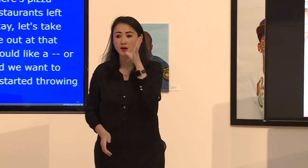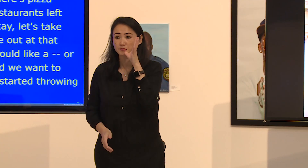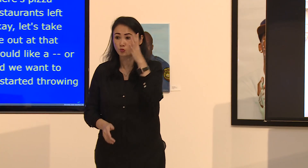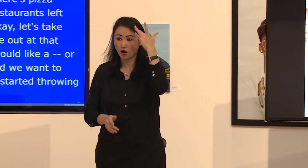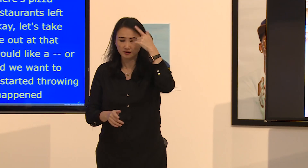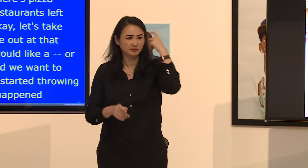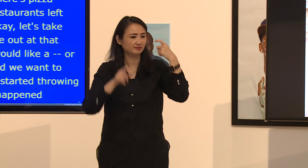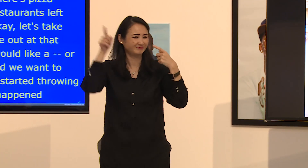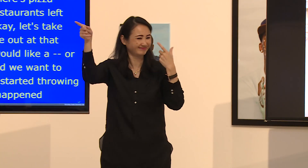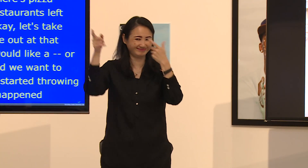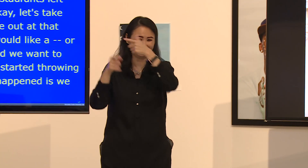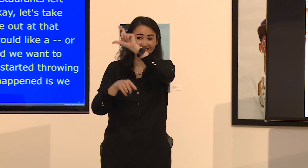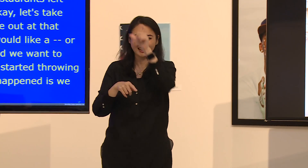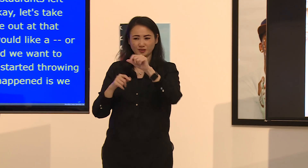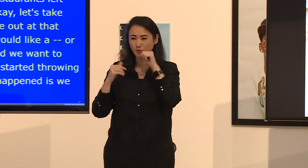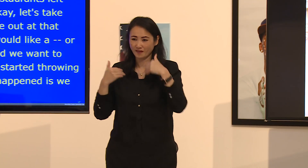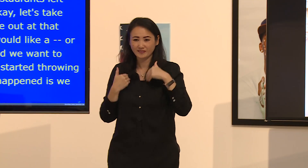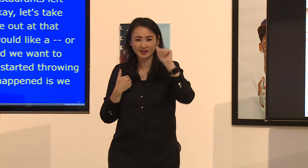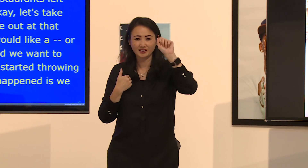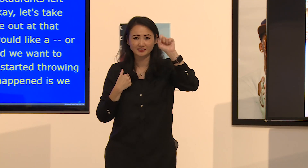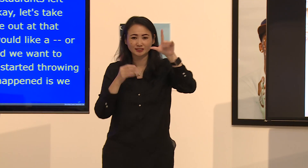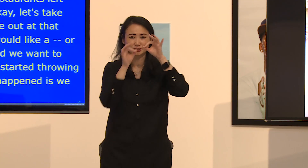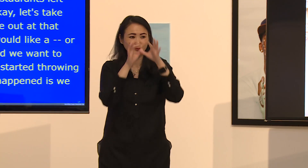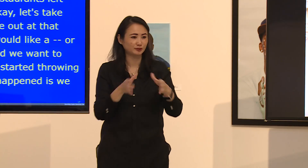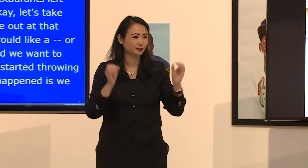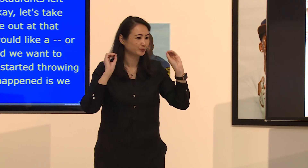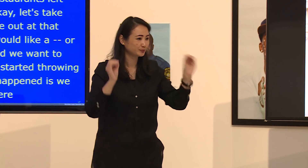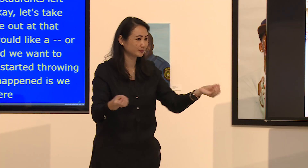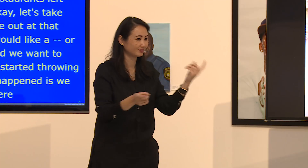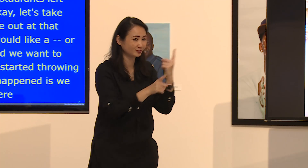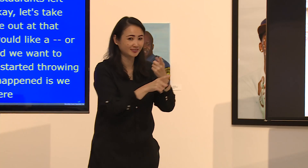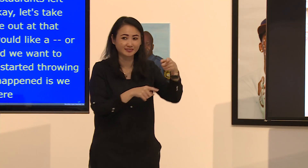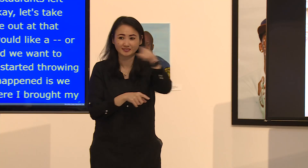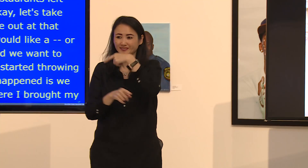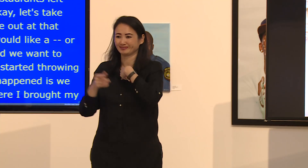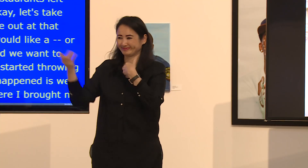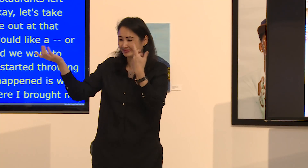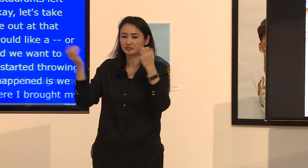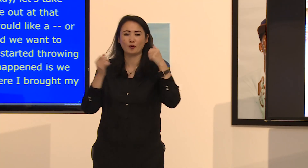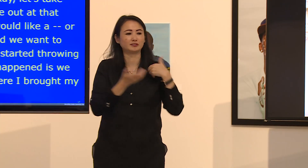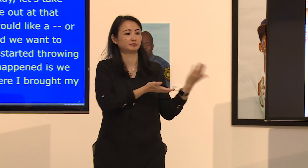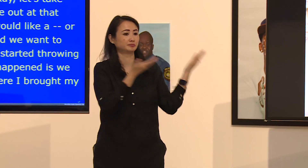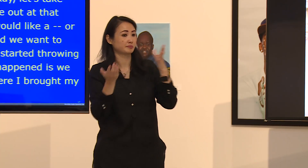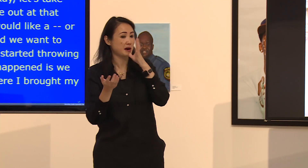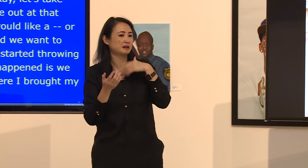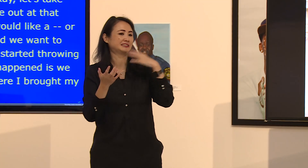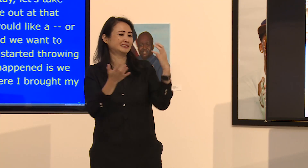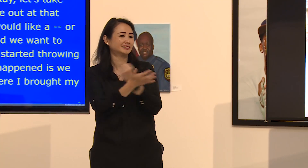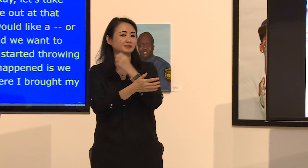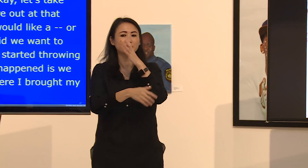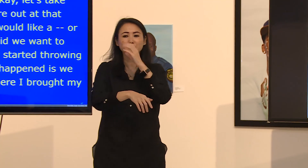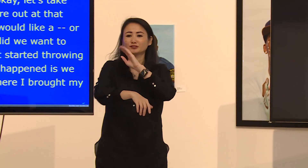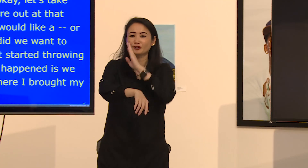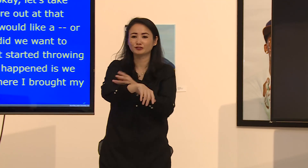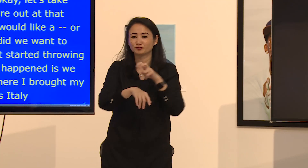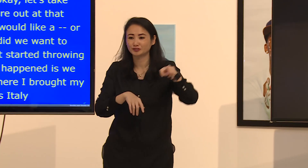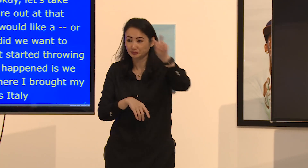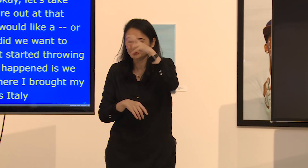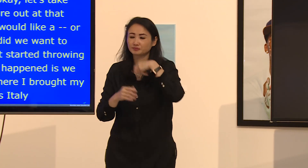And the reasoning is Italy doesn't have a lot of sign language interpreters, as maybe they're not aware. But with Mom, we were able to jump